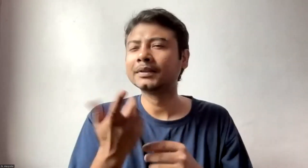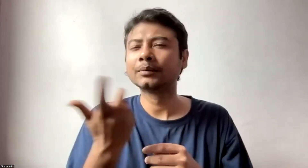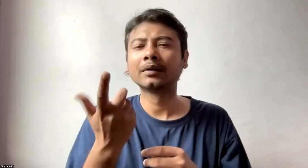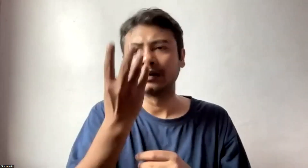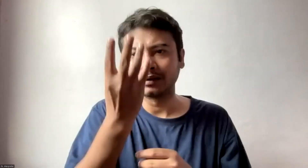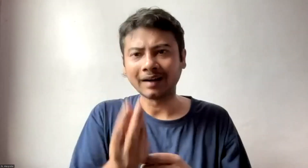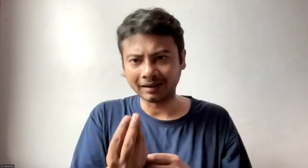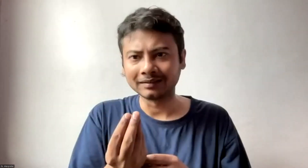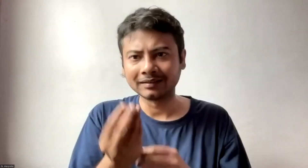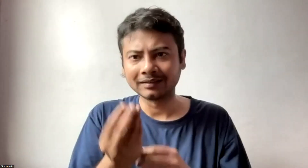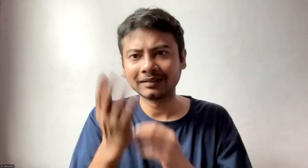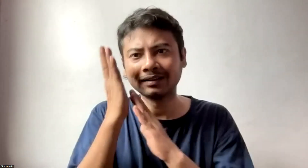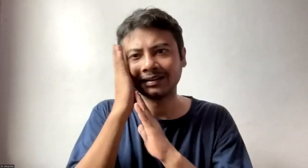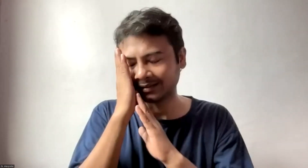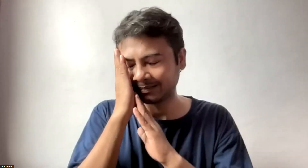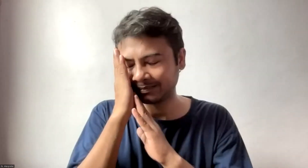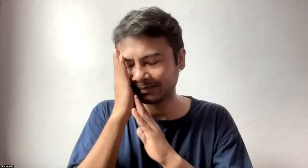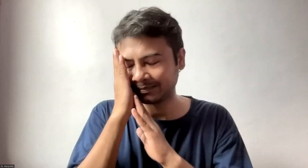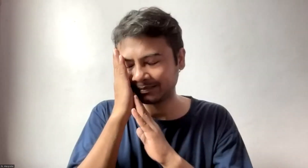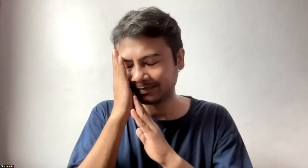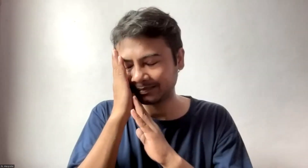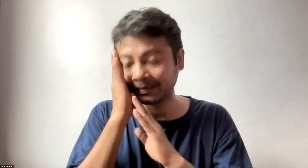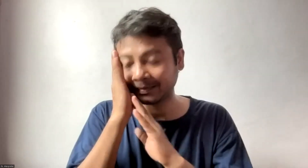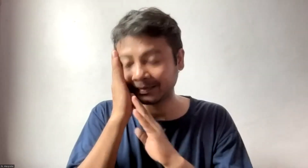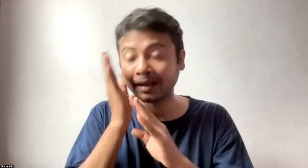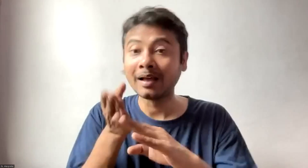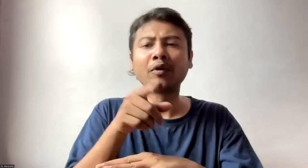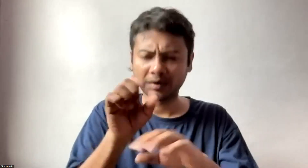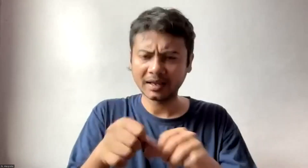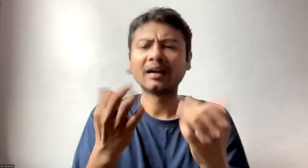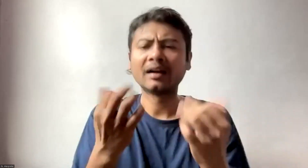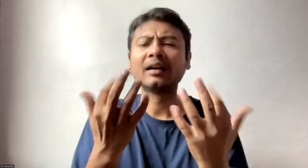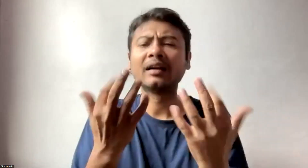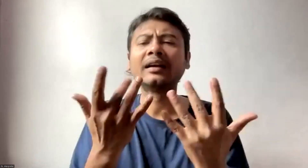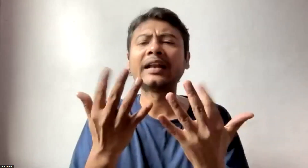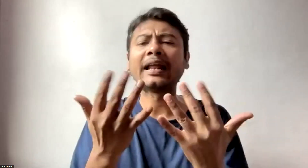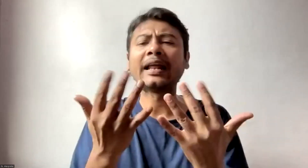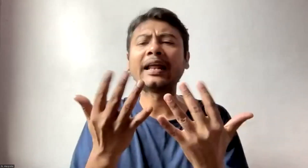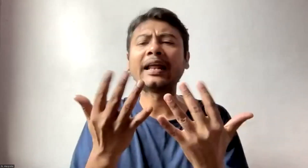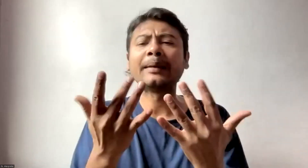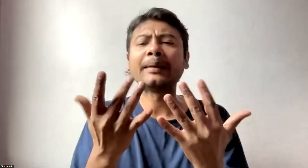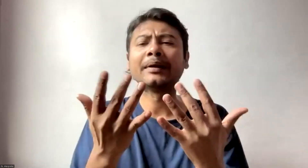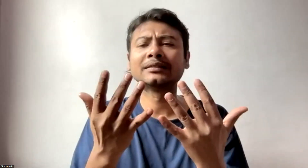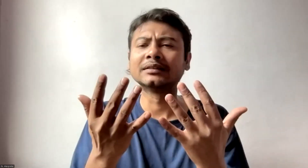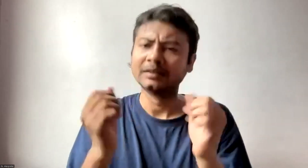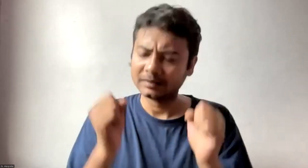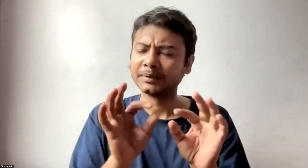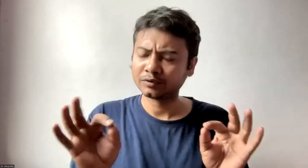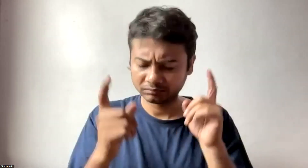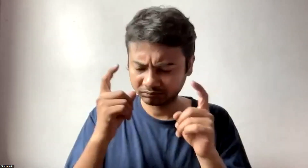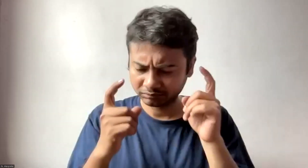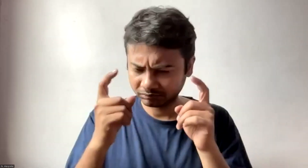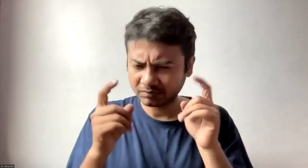live in the mode of goodness. And even as I gave you an exercise, I don't know how many of you did, that please look around people you who are